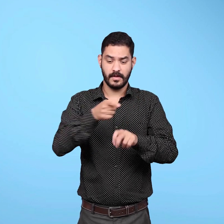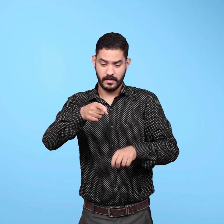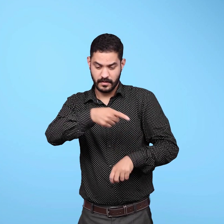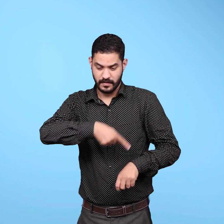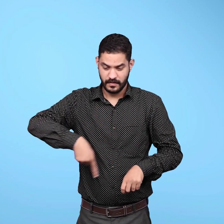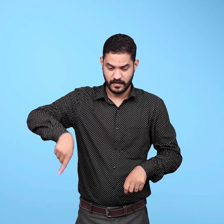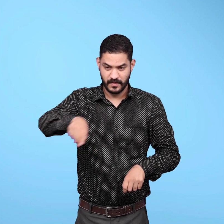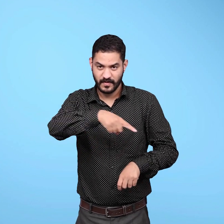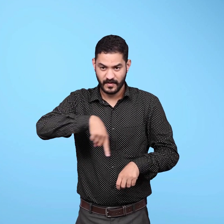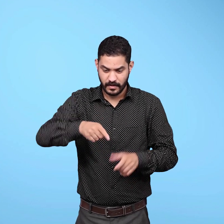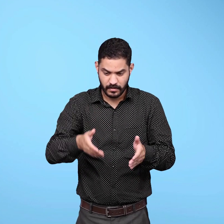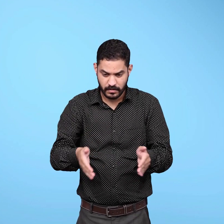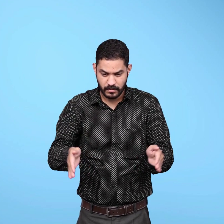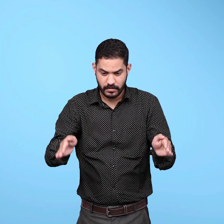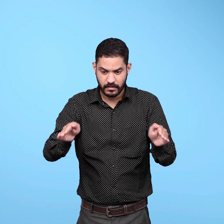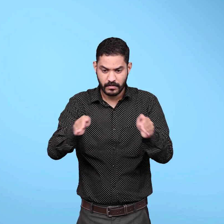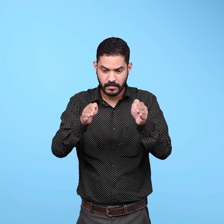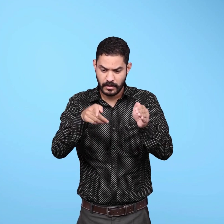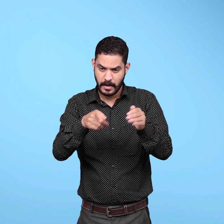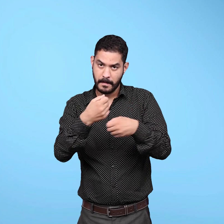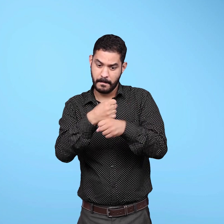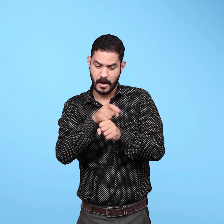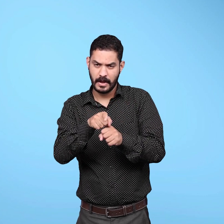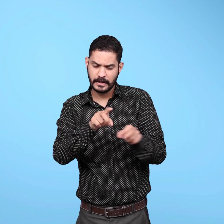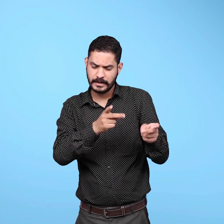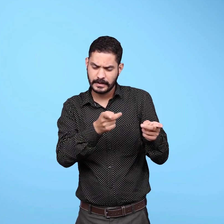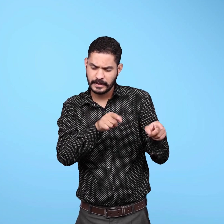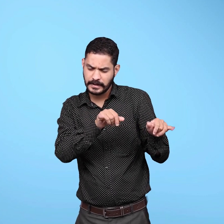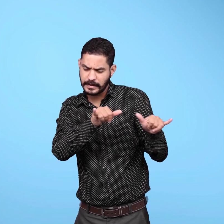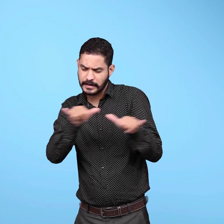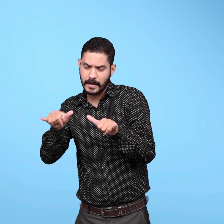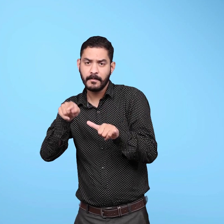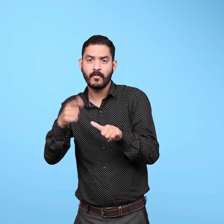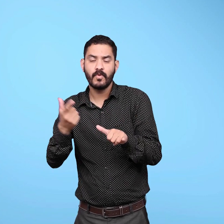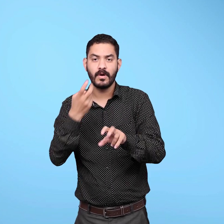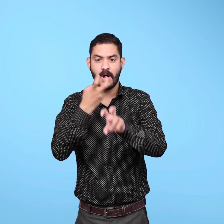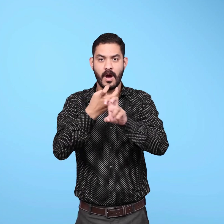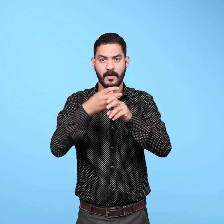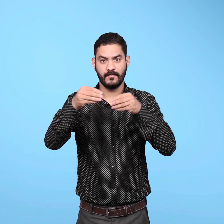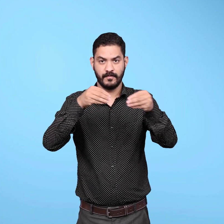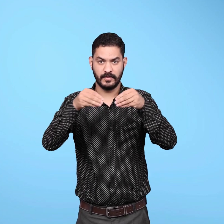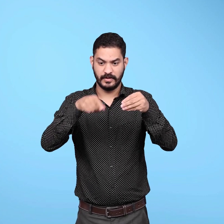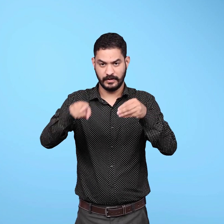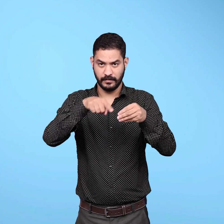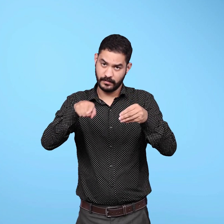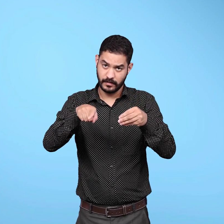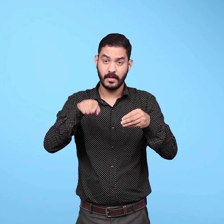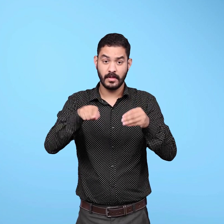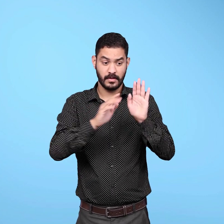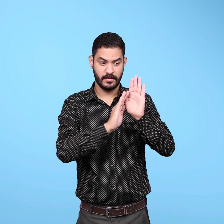metallic-looking ware with a shiny black surface. The potter used to expose the earthenware to very high temperature in